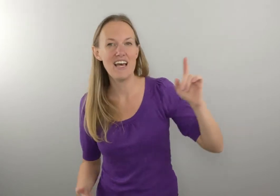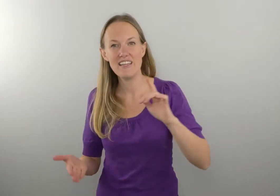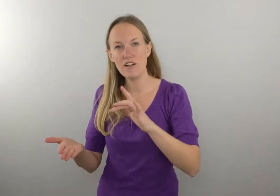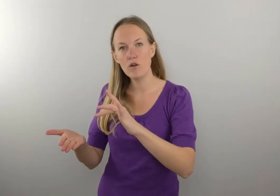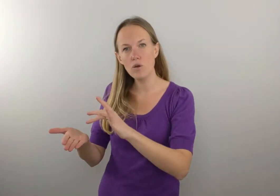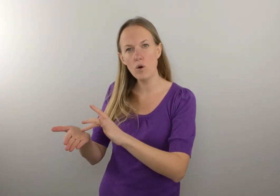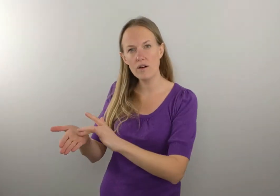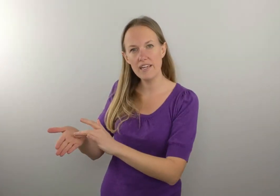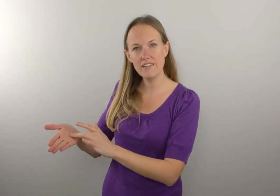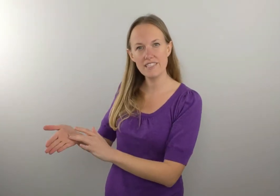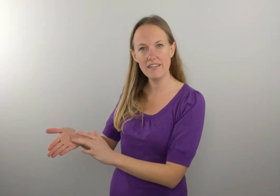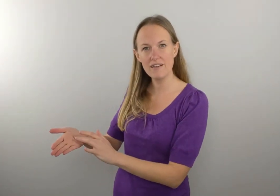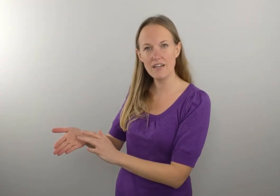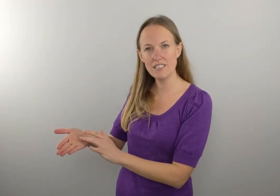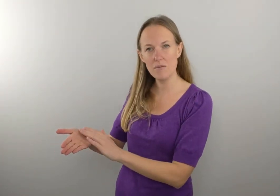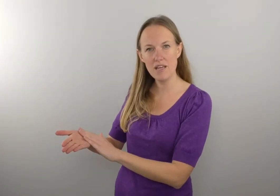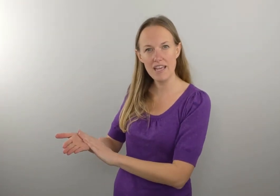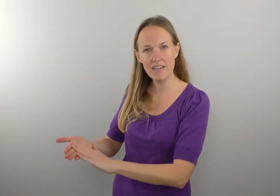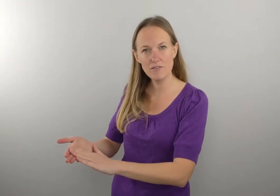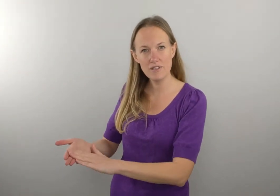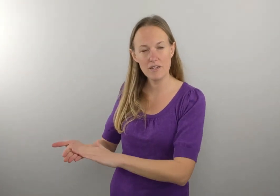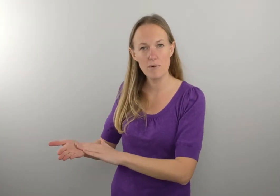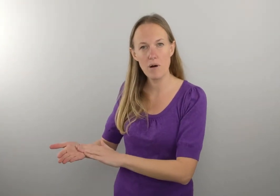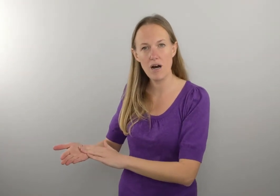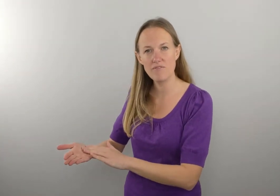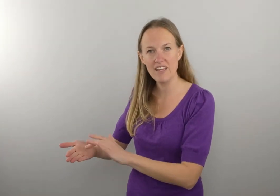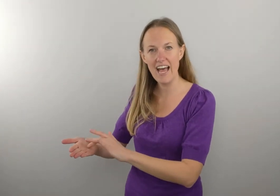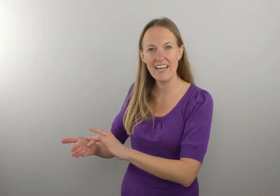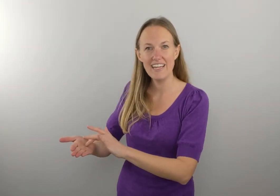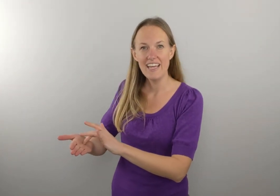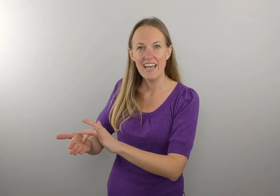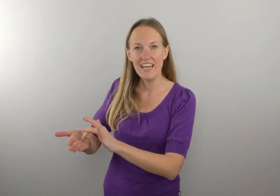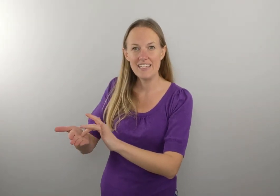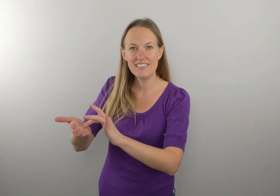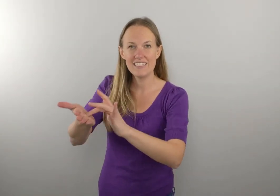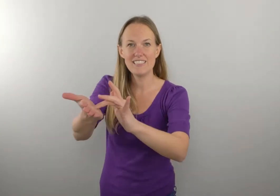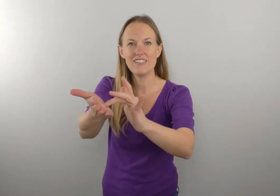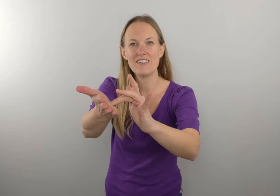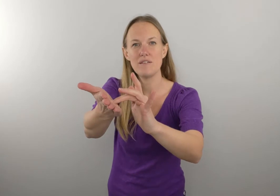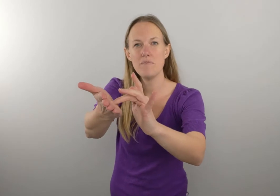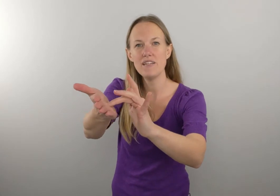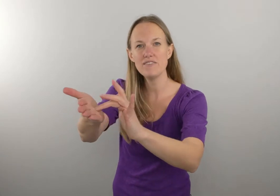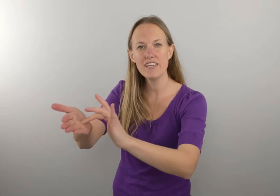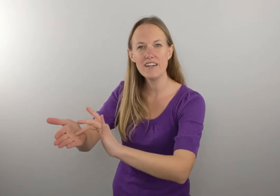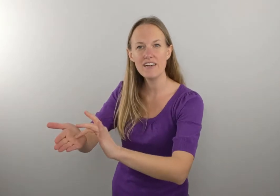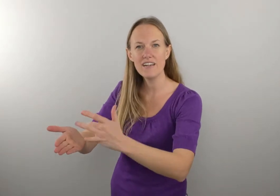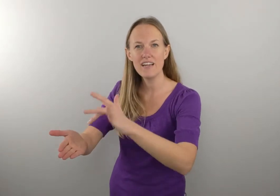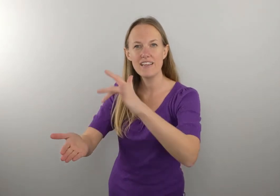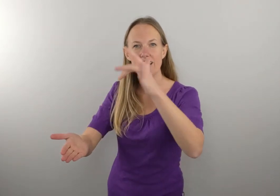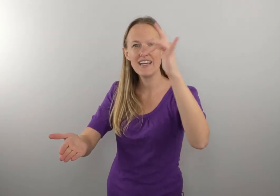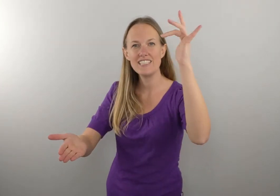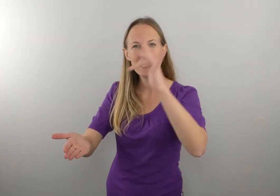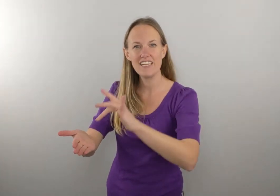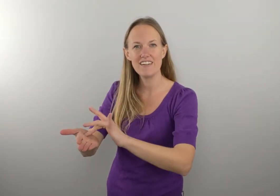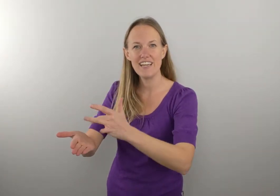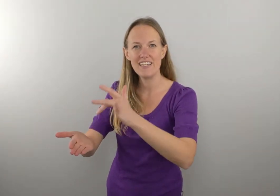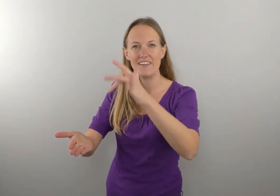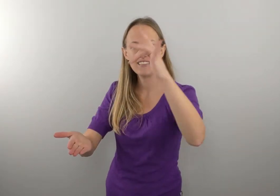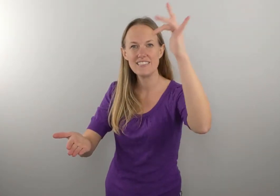then glory. You take your non-dominant hand with your palm flat and touching your middle finger, and then kind of shake your hand out.